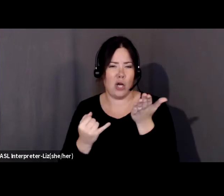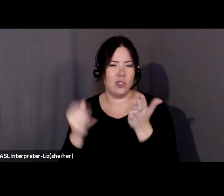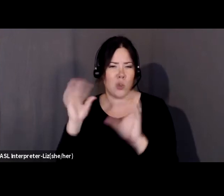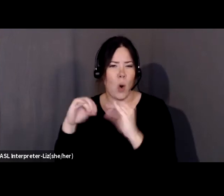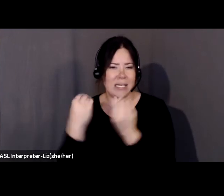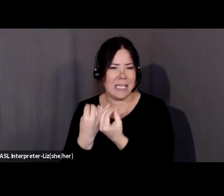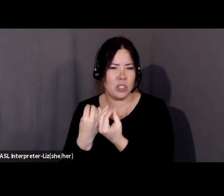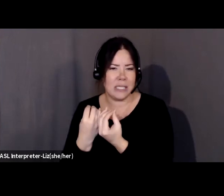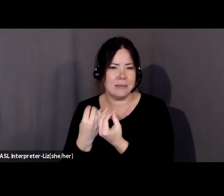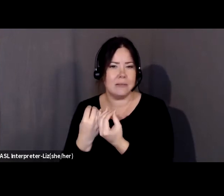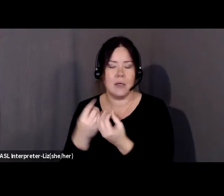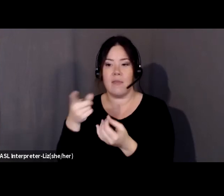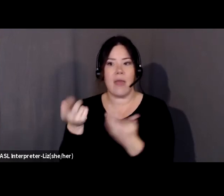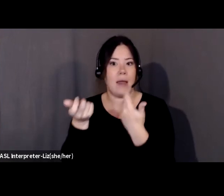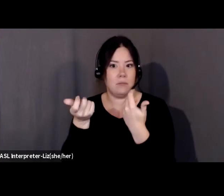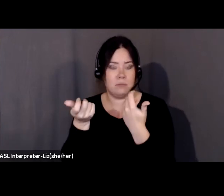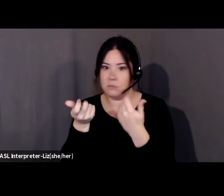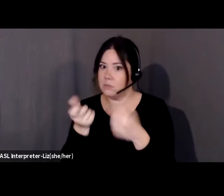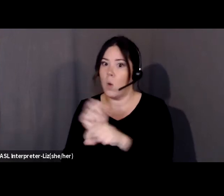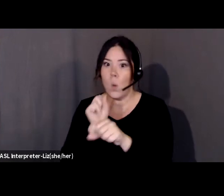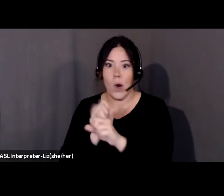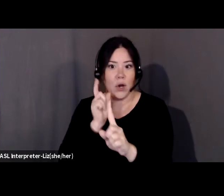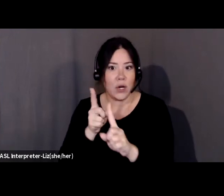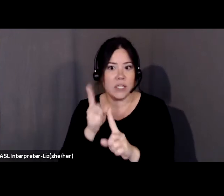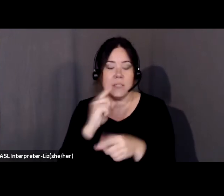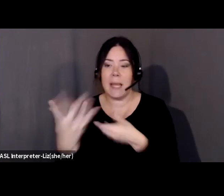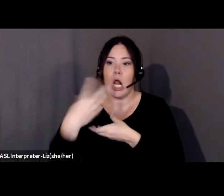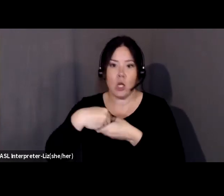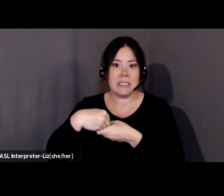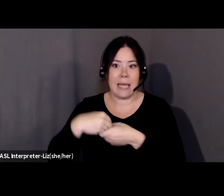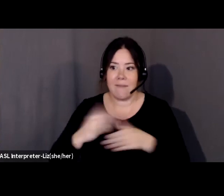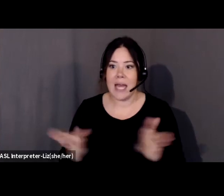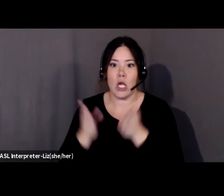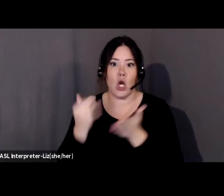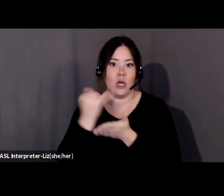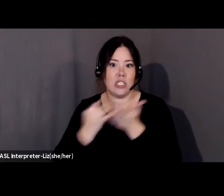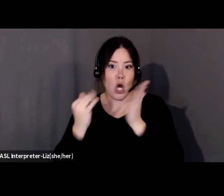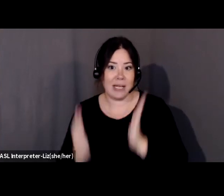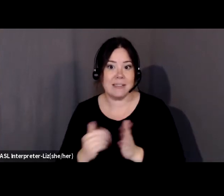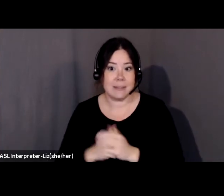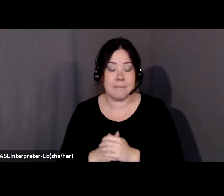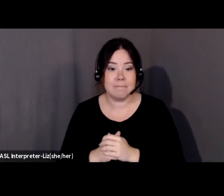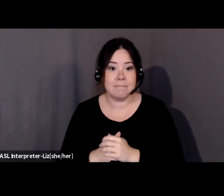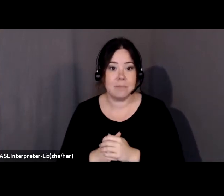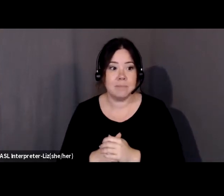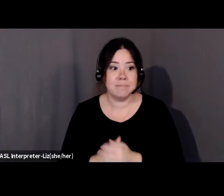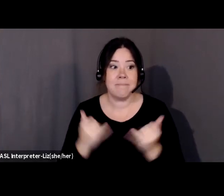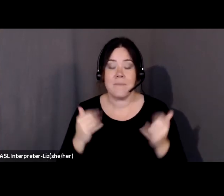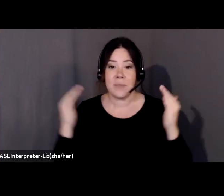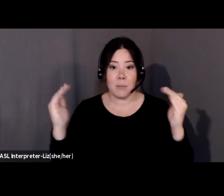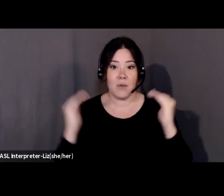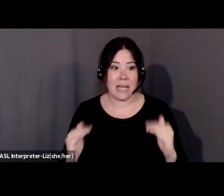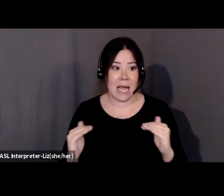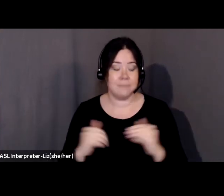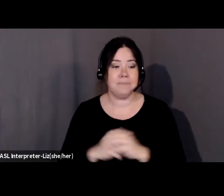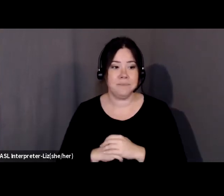to be inclusive and encourage artists. So moving on to the